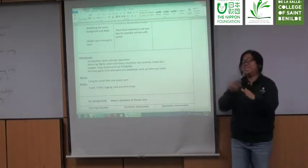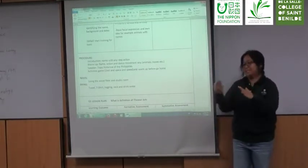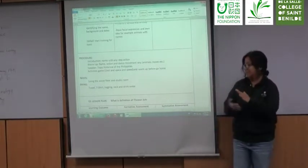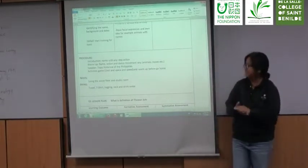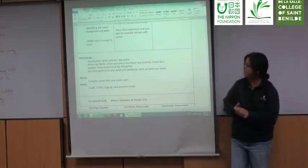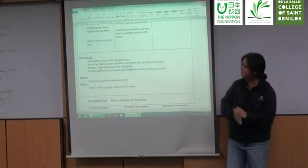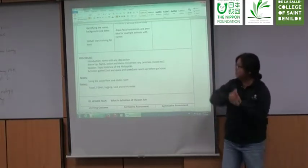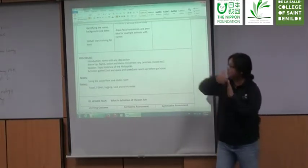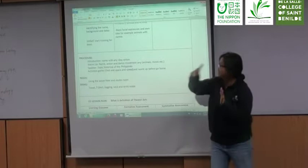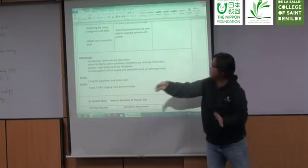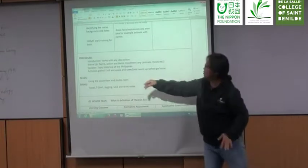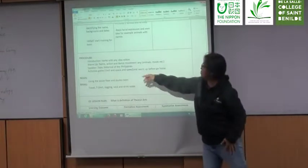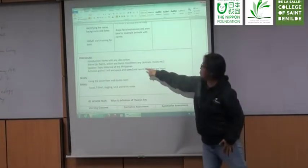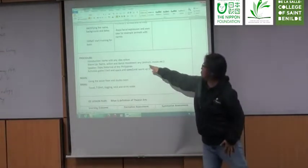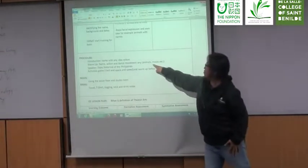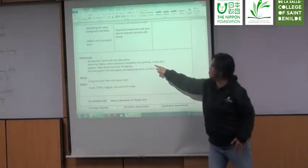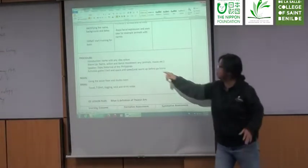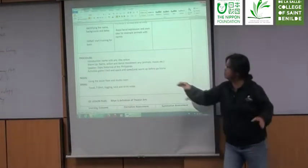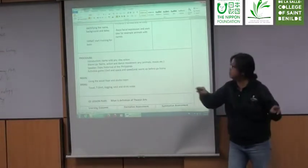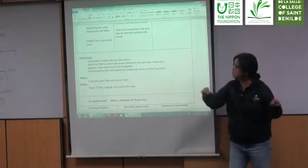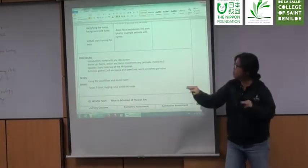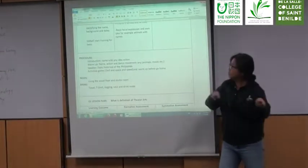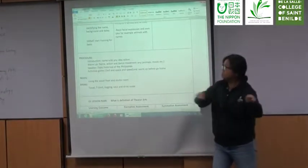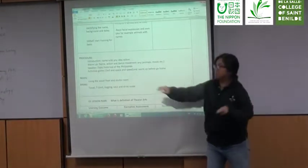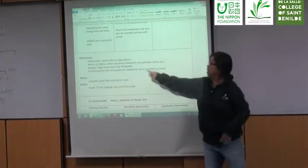part, reference,